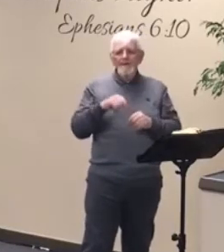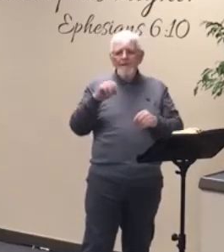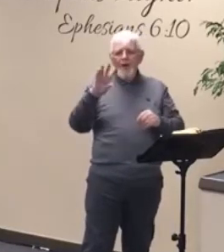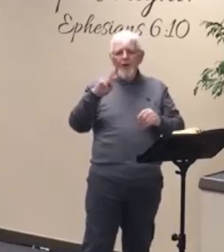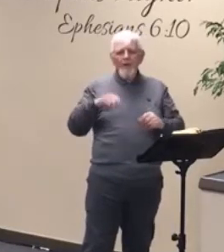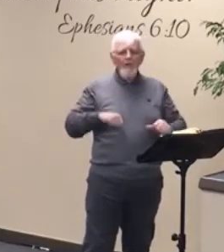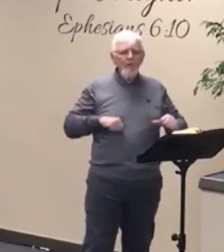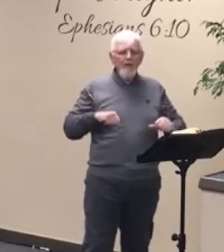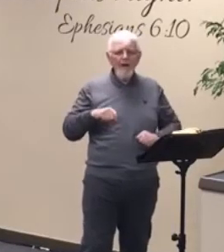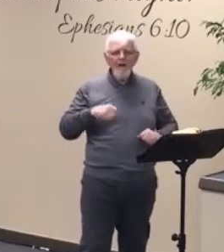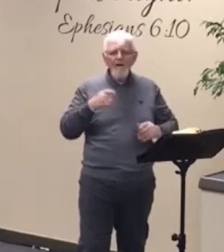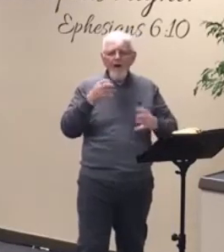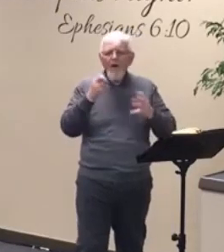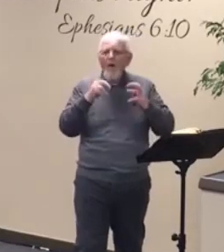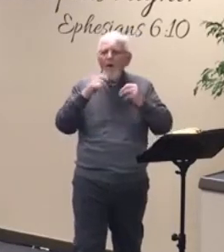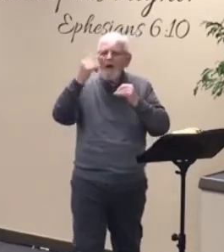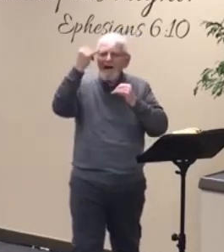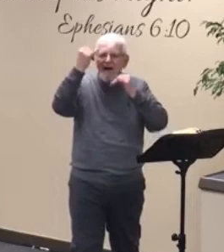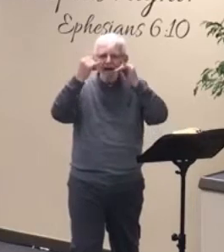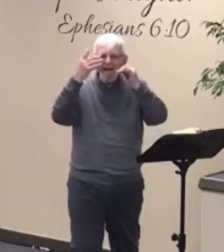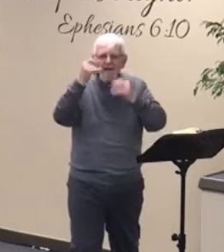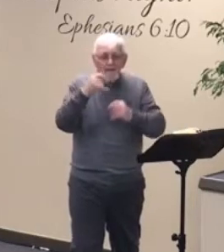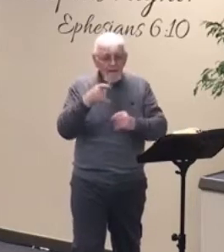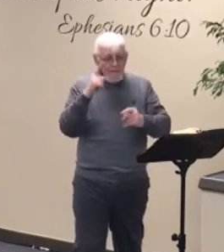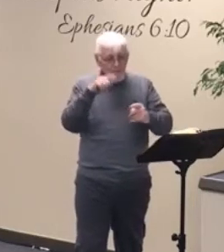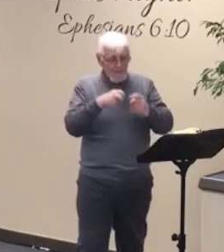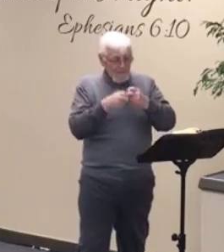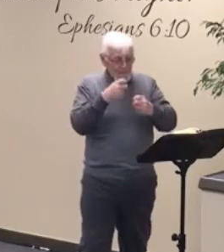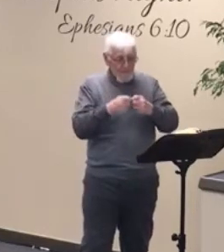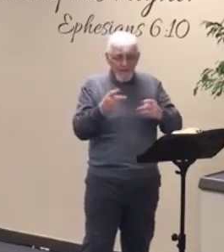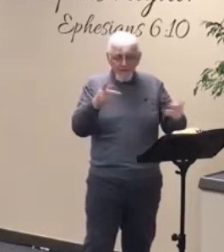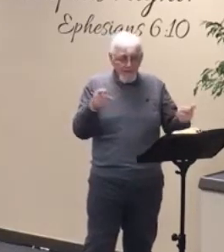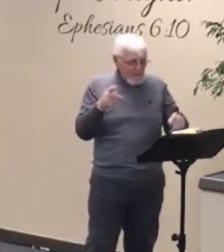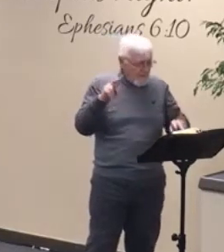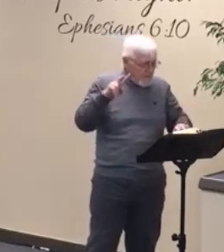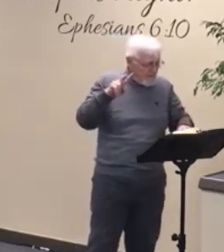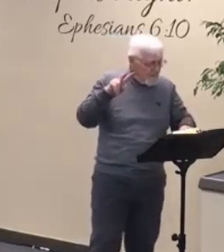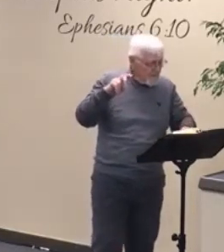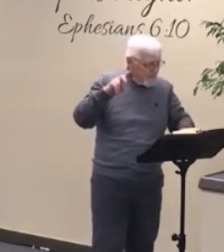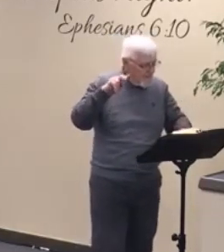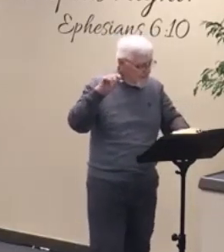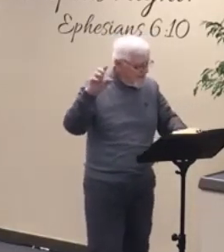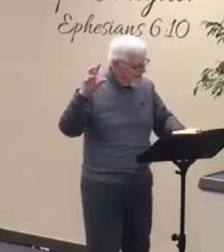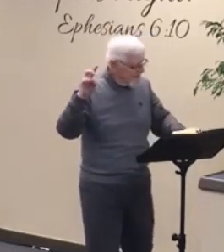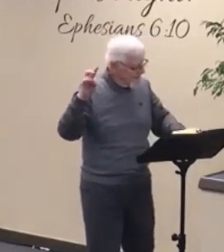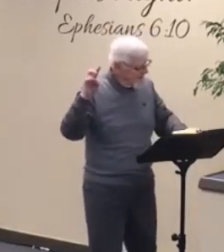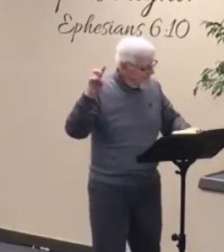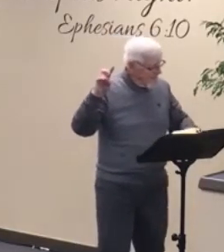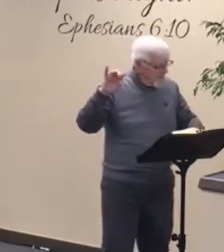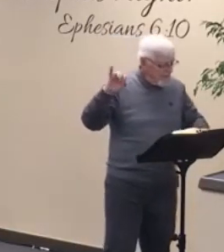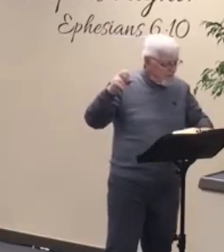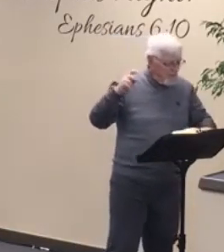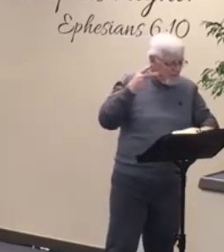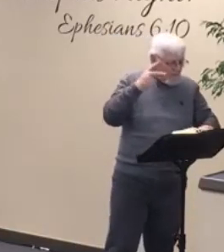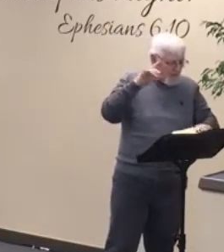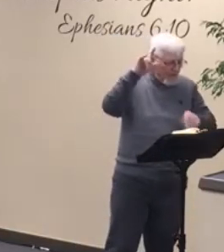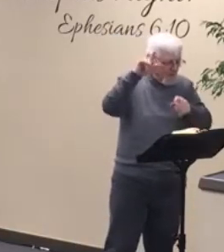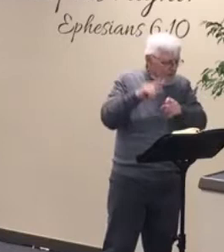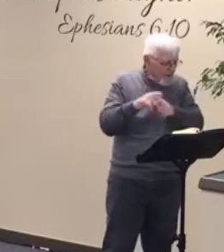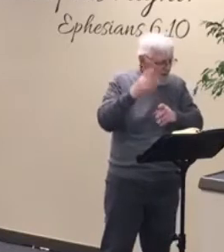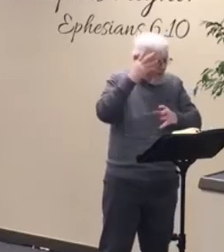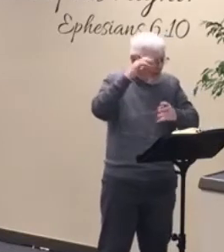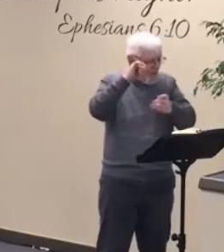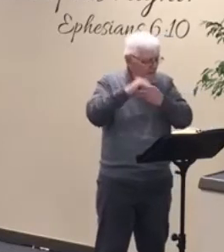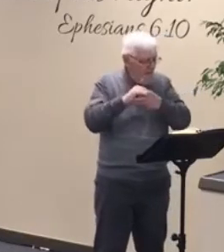ideas. And then they have to deal with a rough situation. Look at verse 7. Joseph saw his brethren and he knew them, but made himself strange